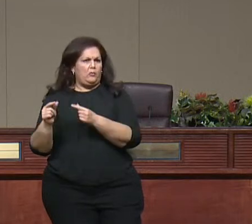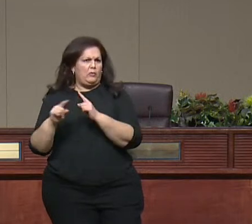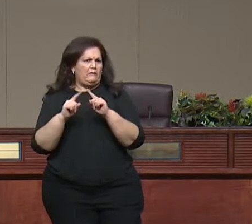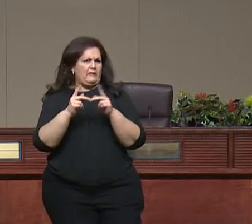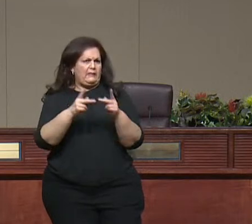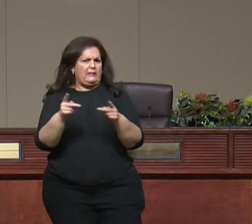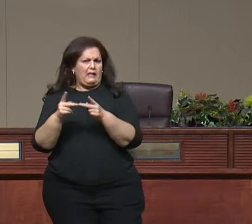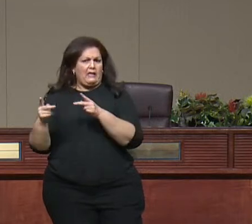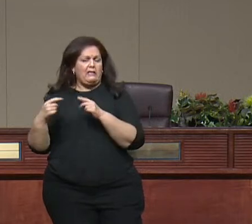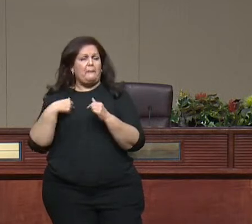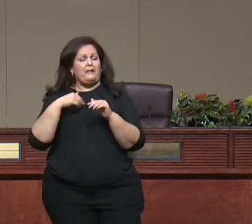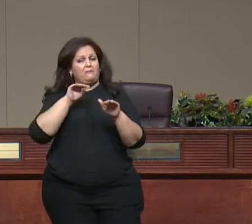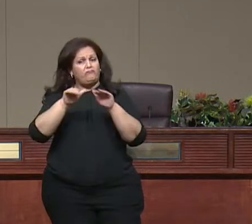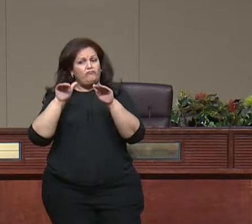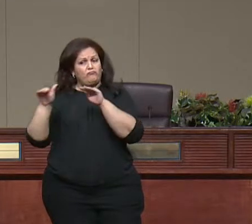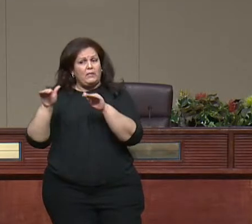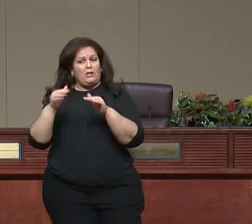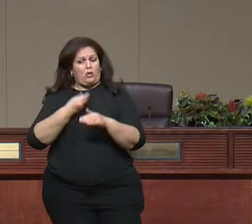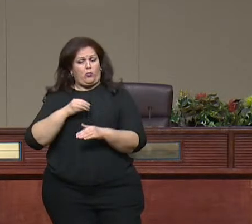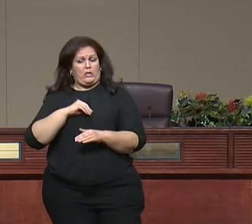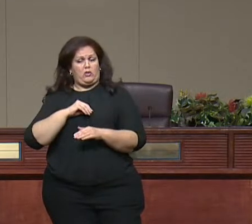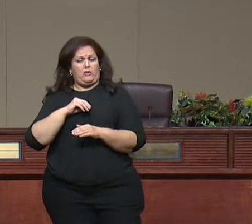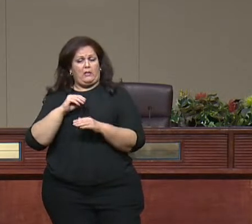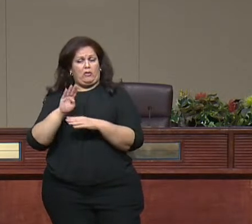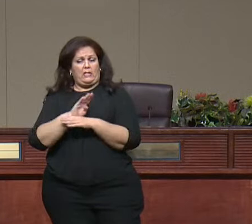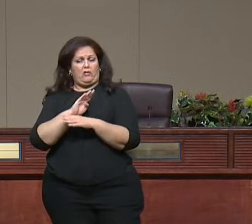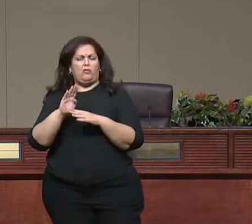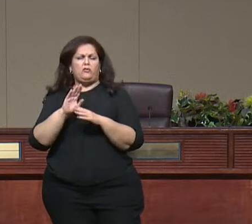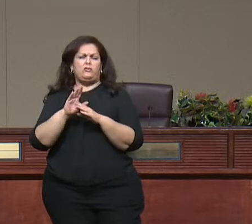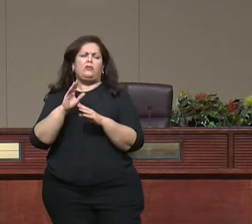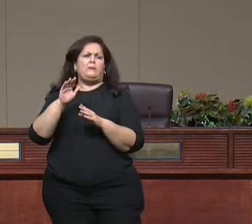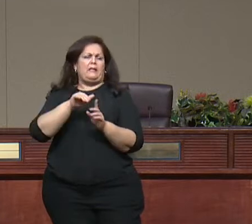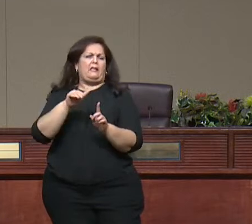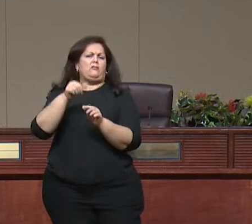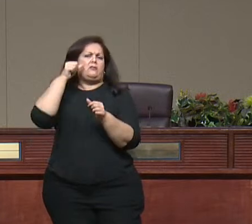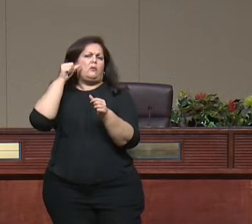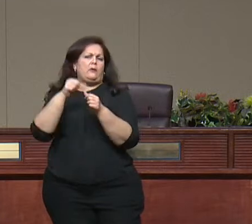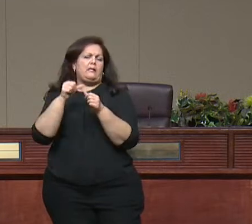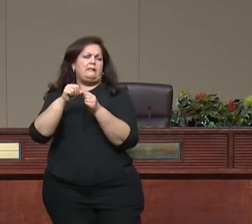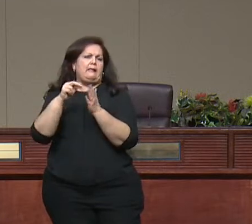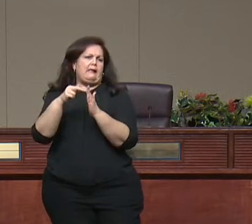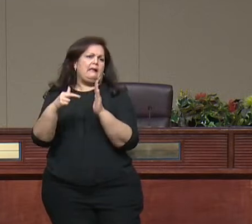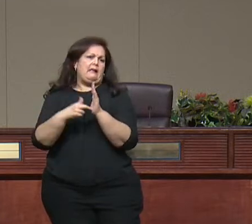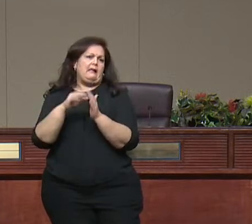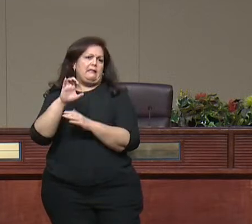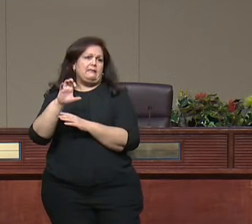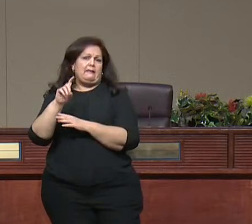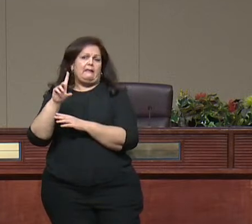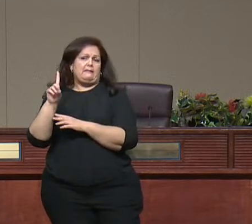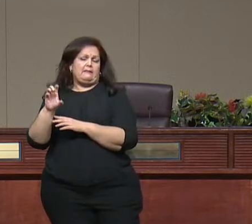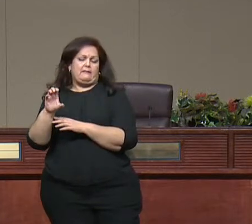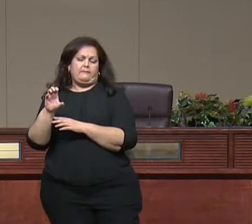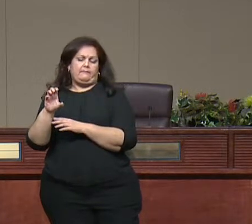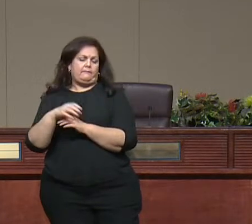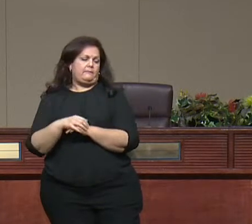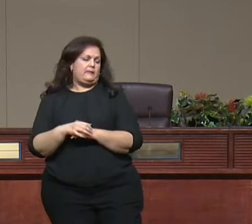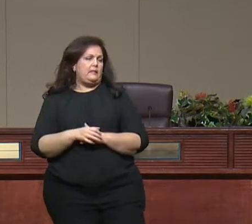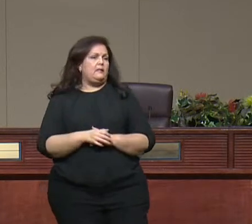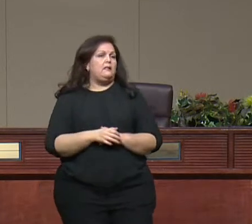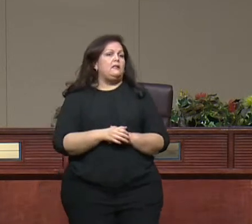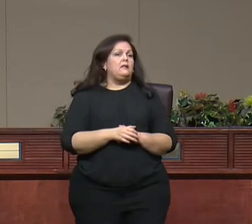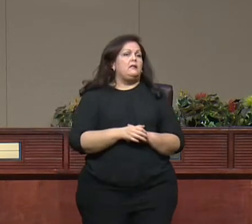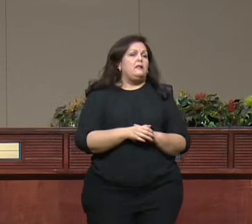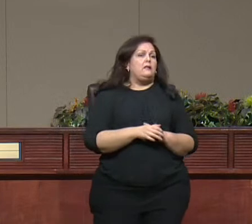áreas para recordarle a los dueños de negocios sobre las diferentes directrices emitidas por el CDC, etc.